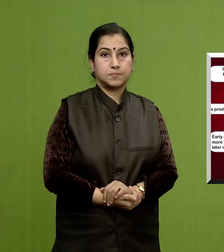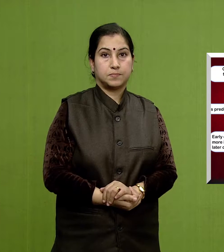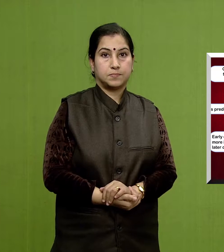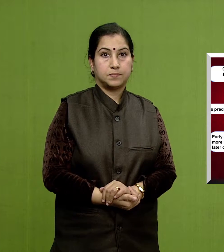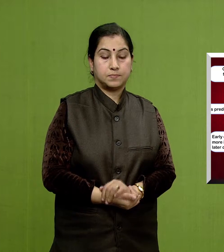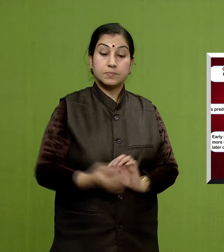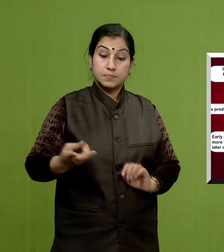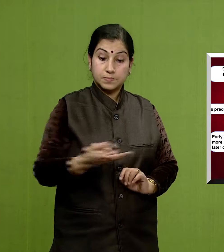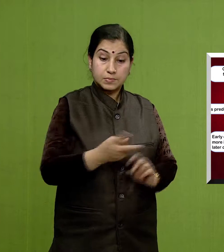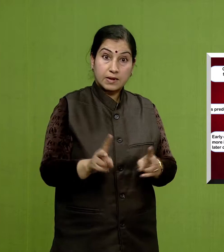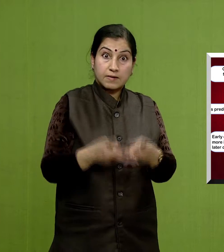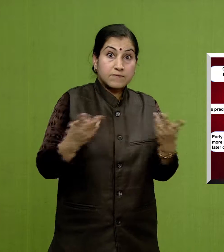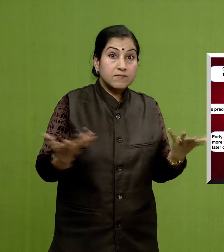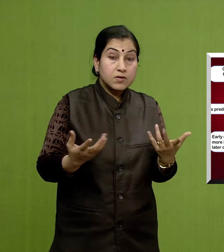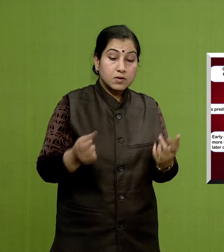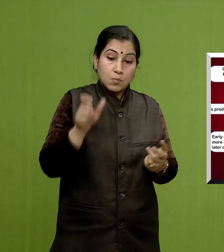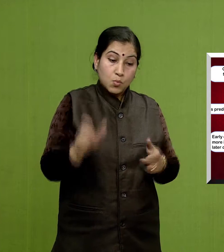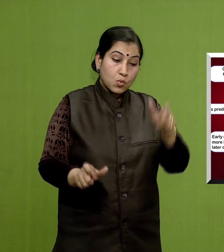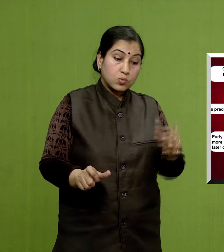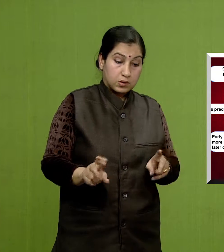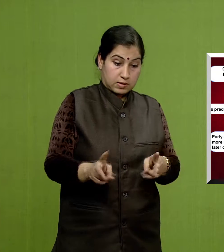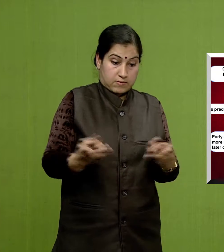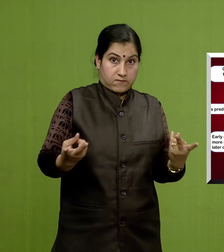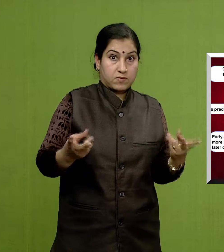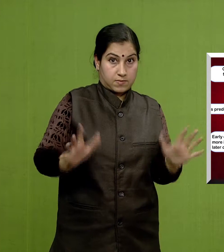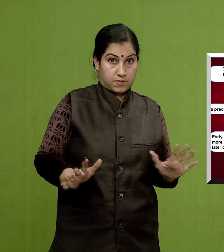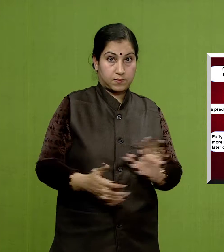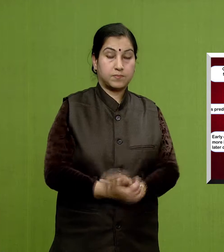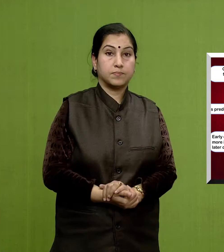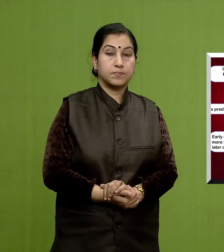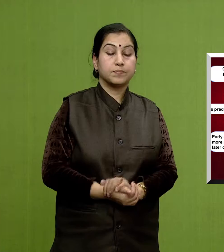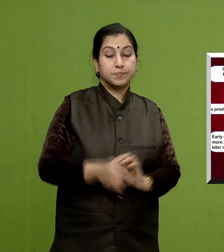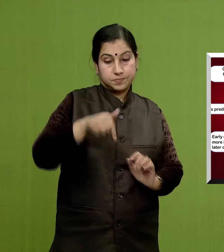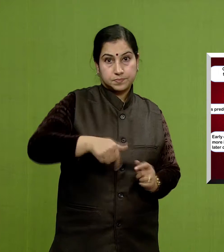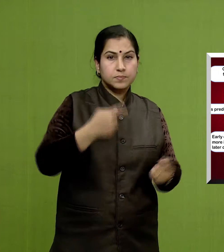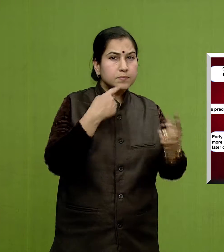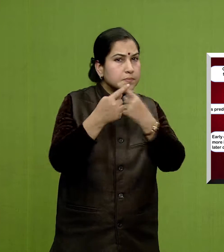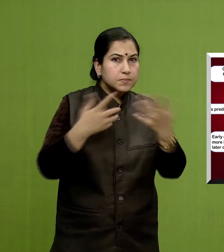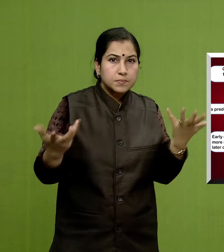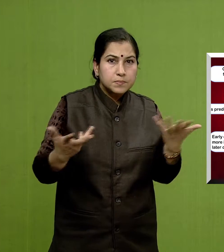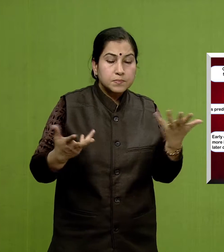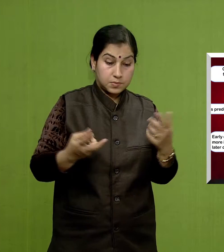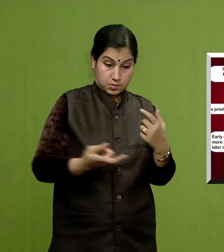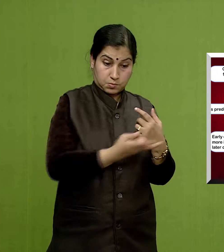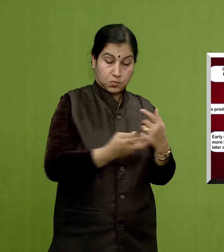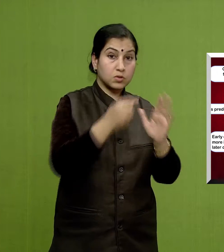They differ from each other. Let us learn about these principles